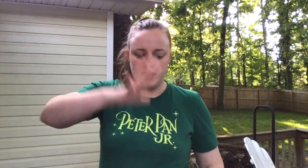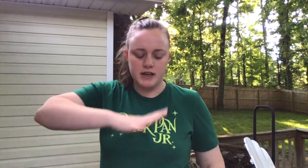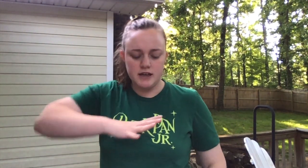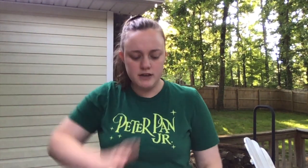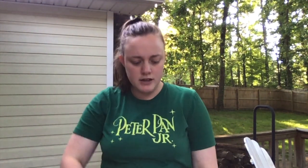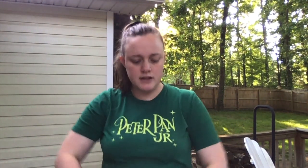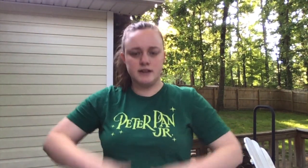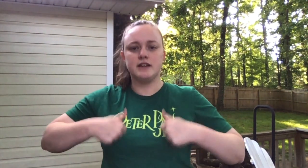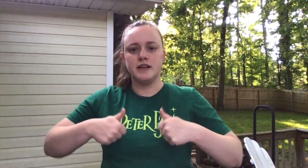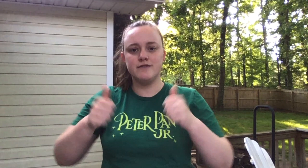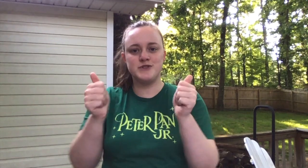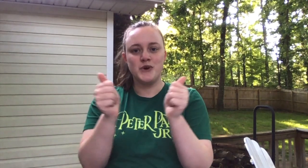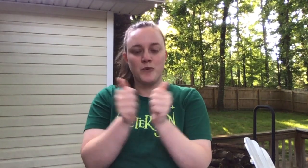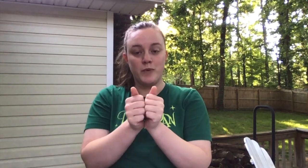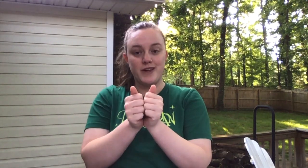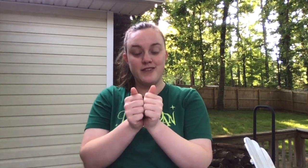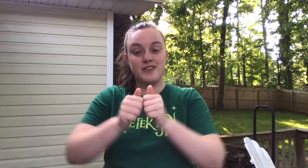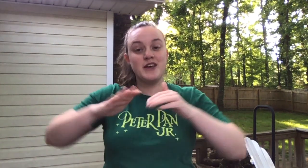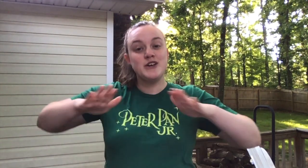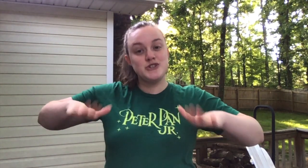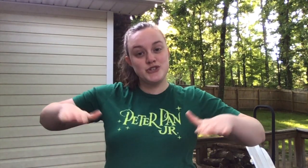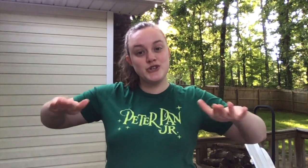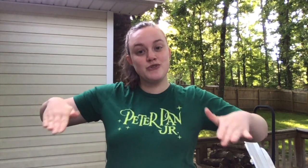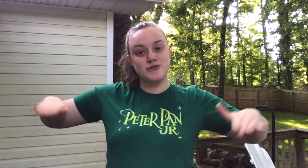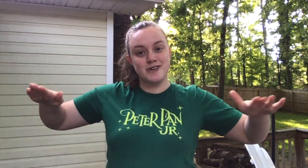man lives with children.